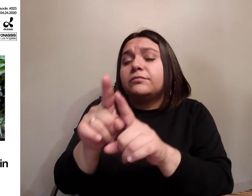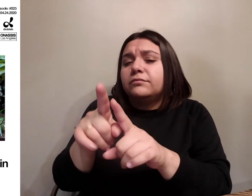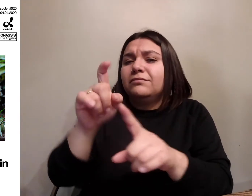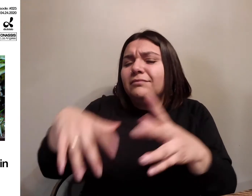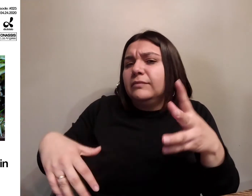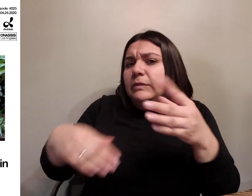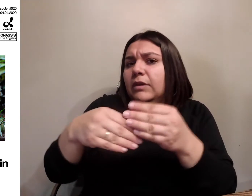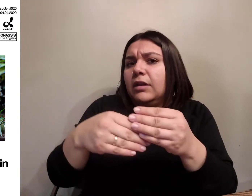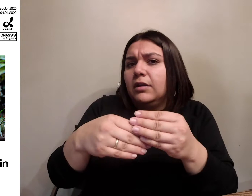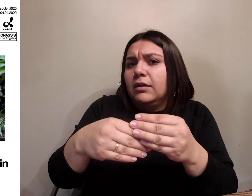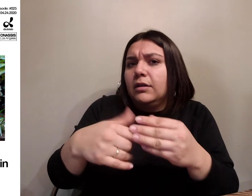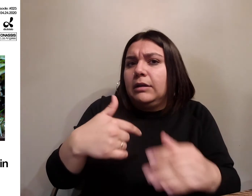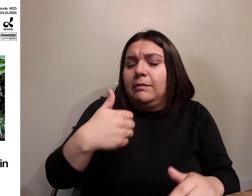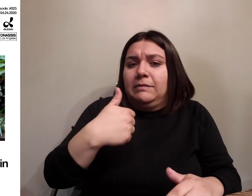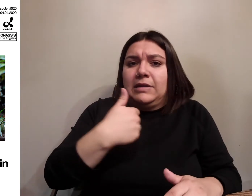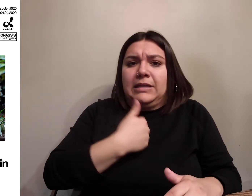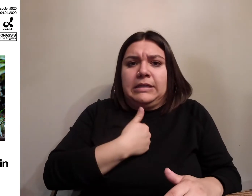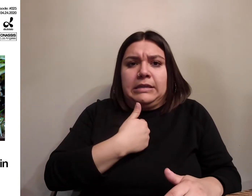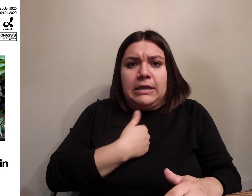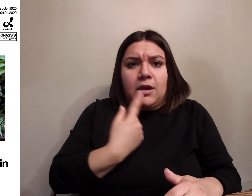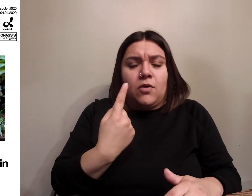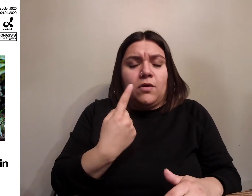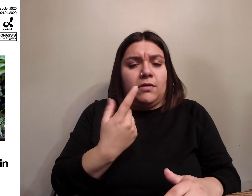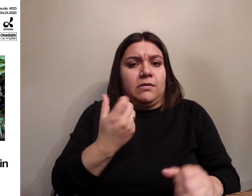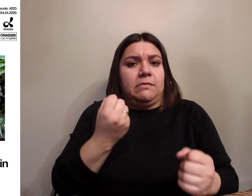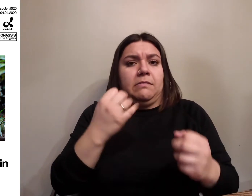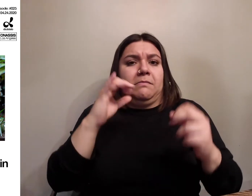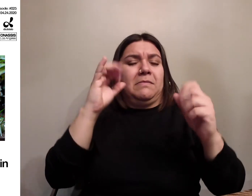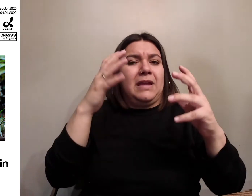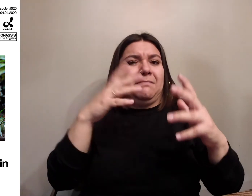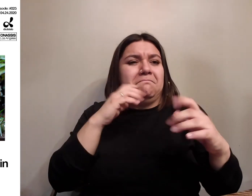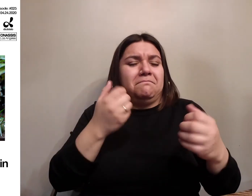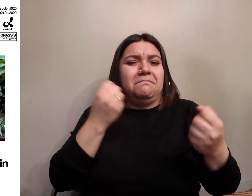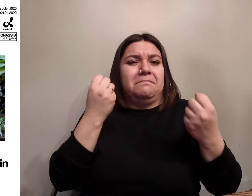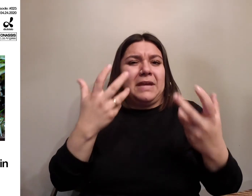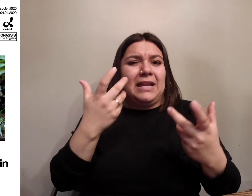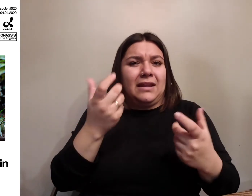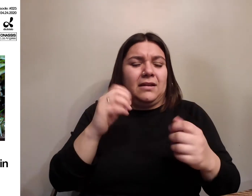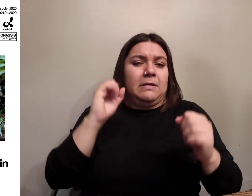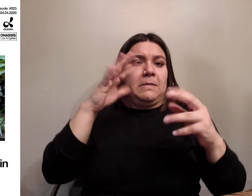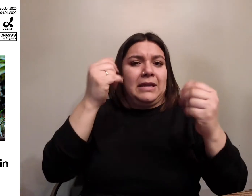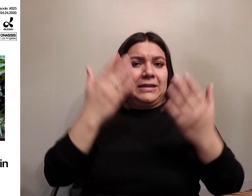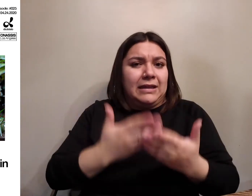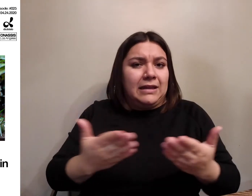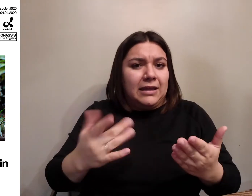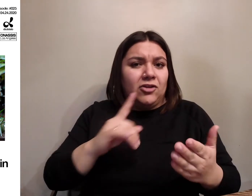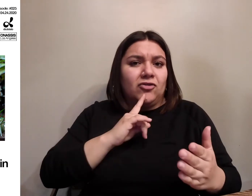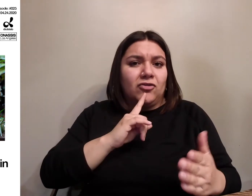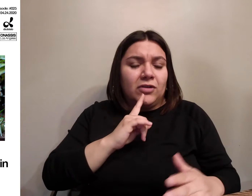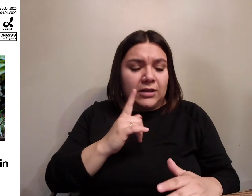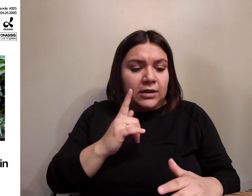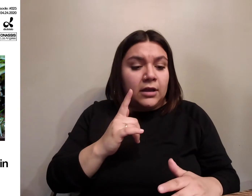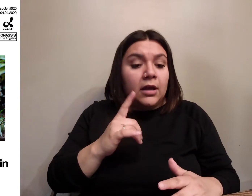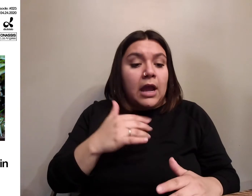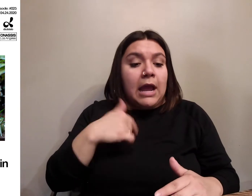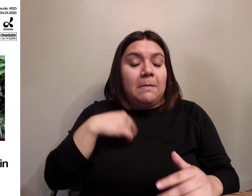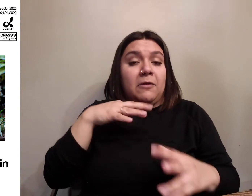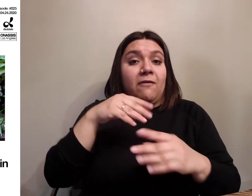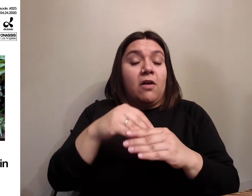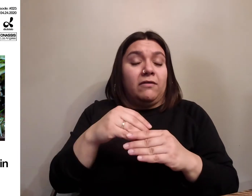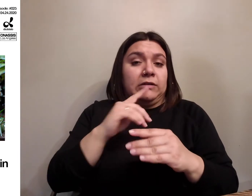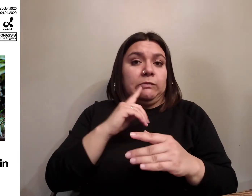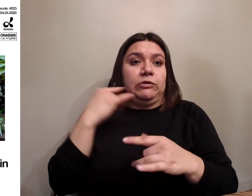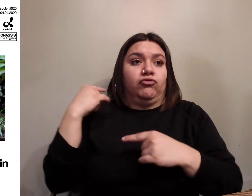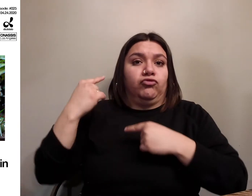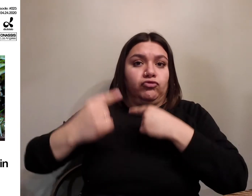about it. So, and also I have to add, I'm a feminist, and one of the many wonderful things that I've learned from feminist